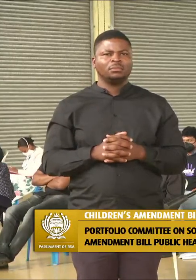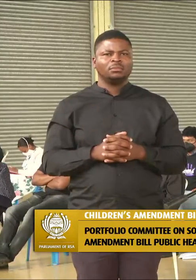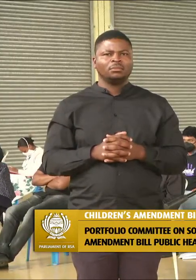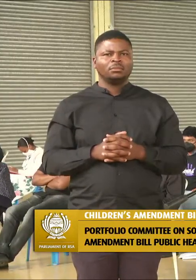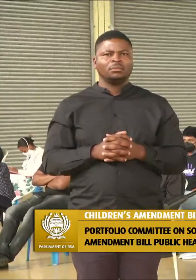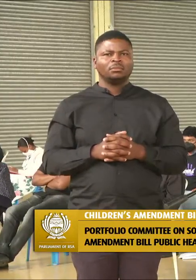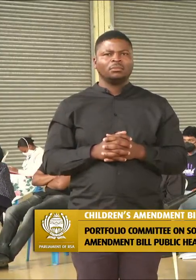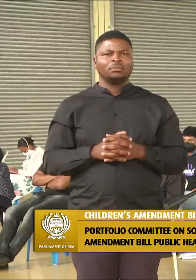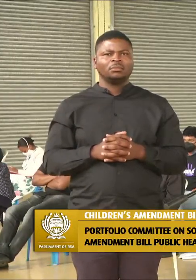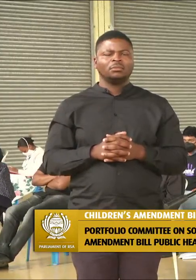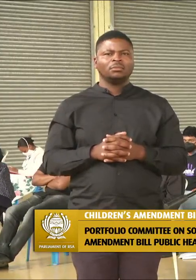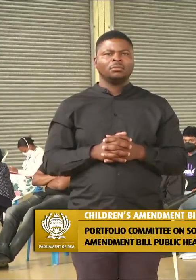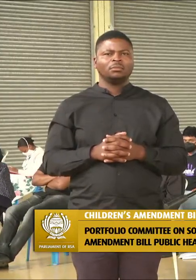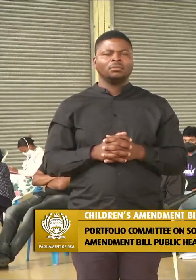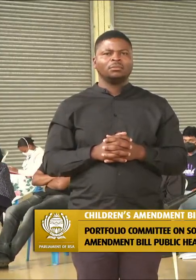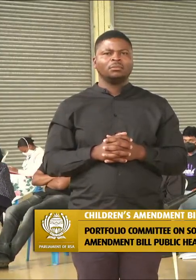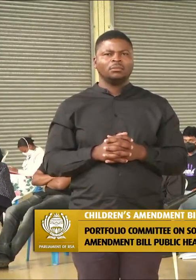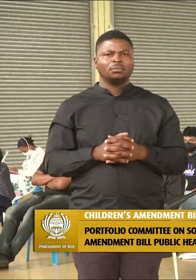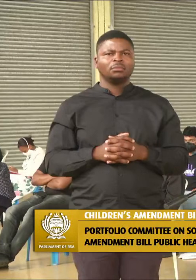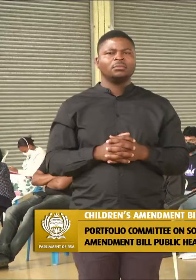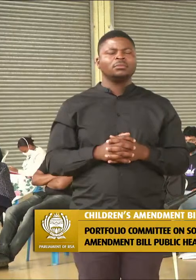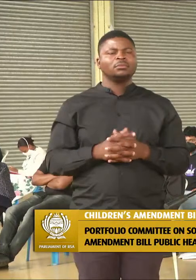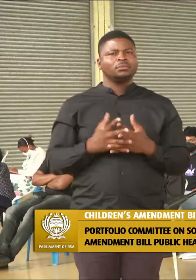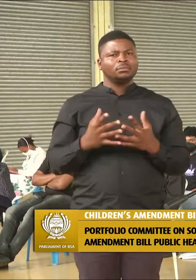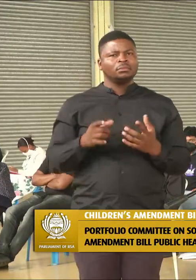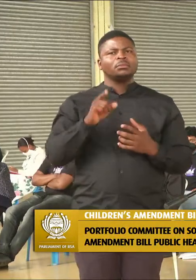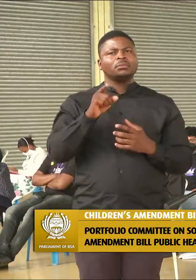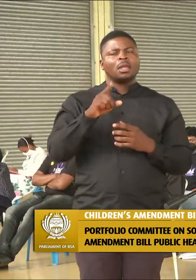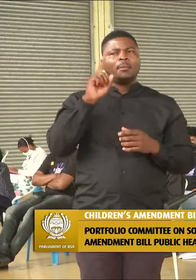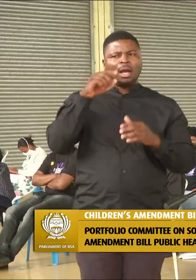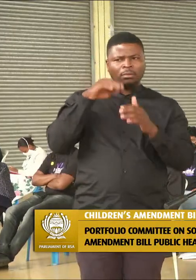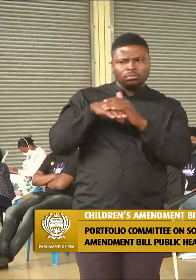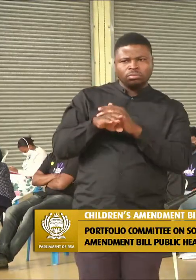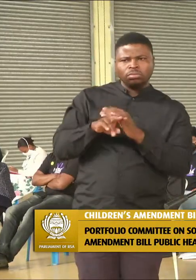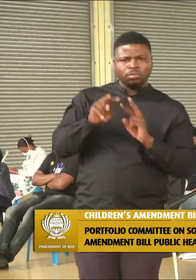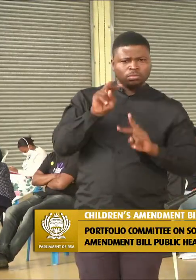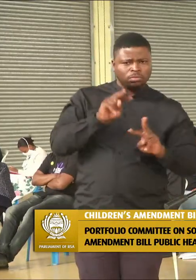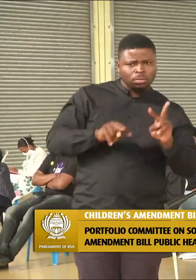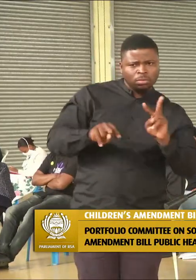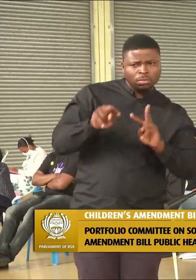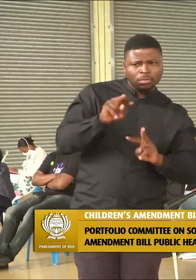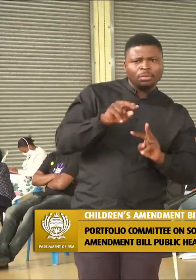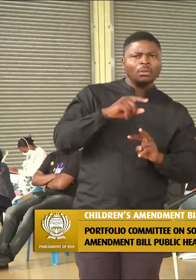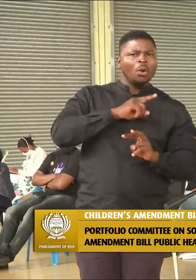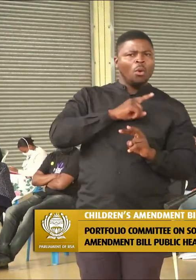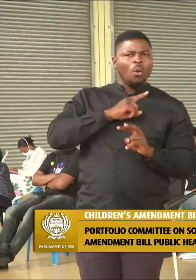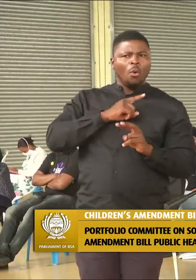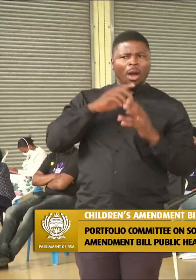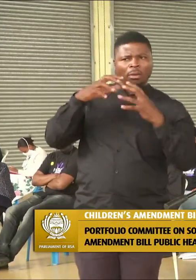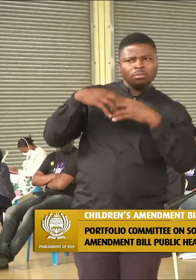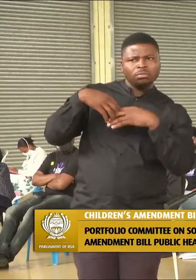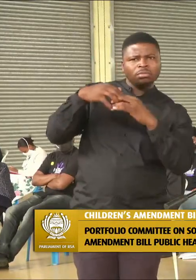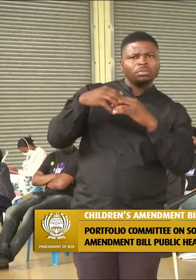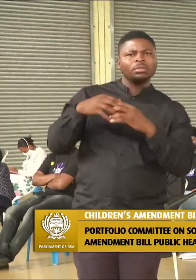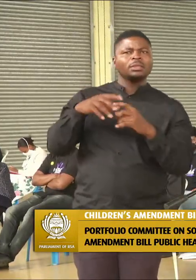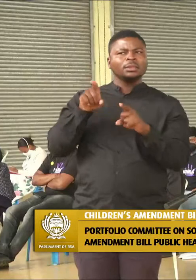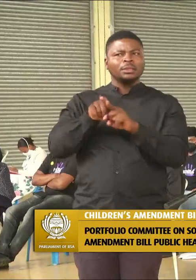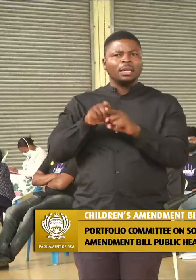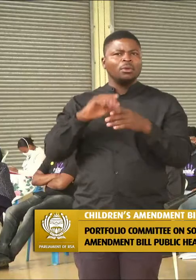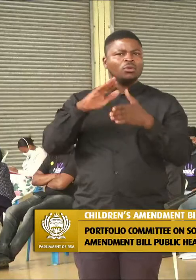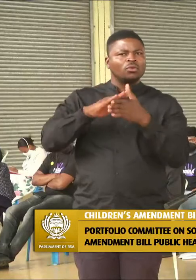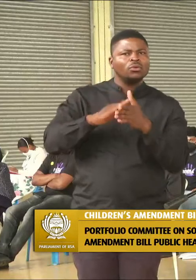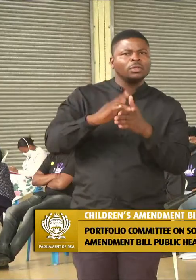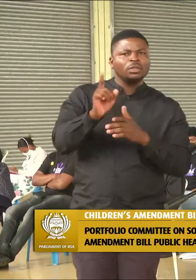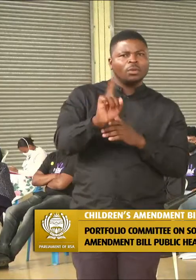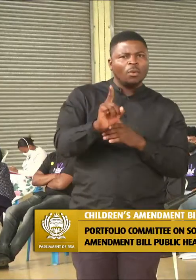uzokwenza njani, wenzani ngalezi ngane, yini okufanele uyenze ukuze labantwana bakwazi ukuba